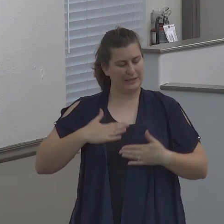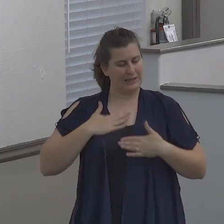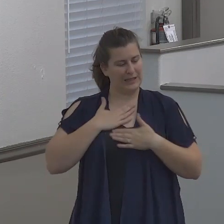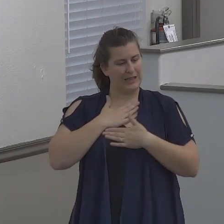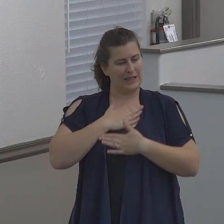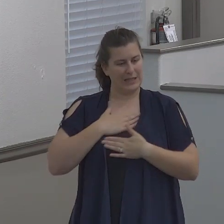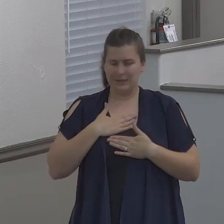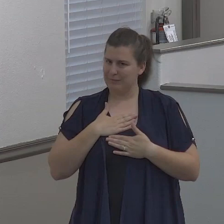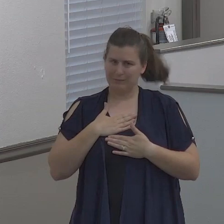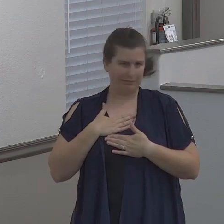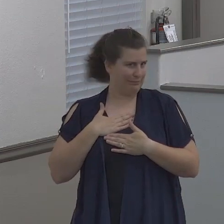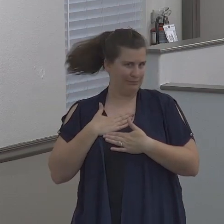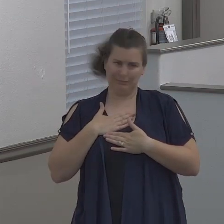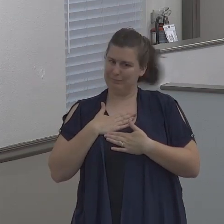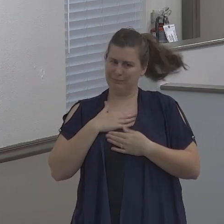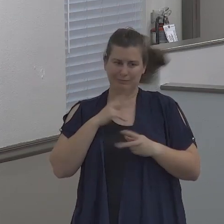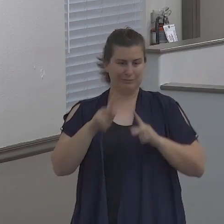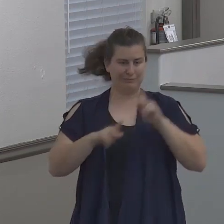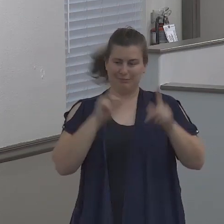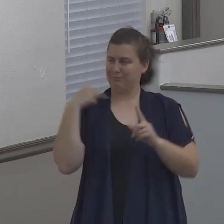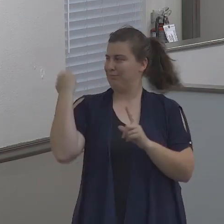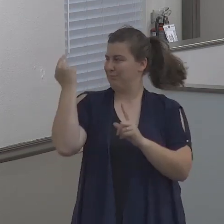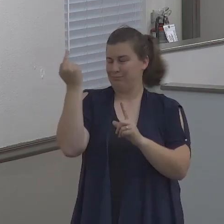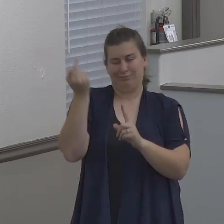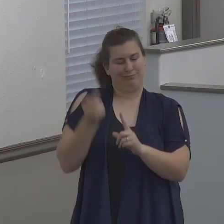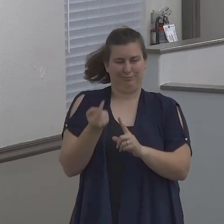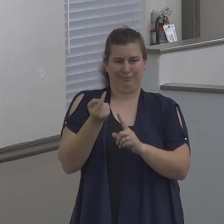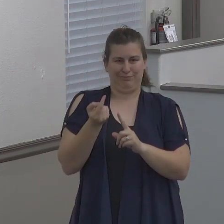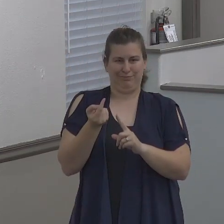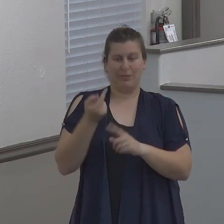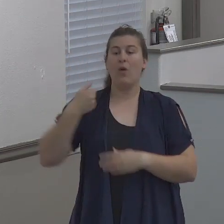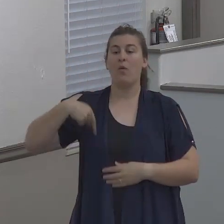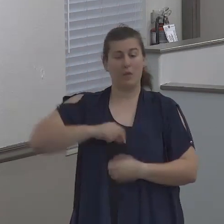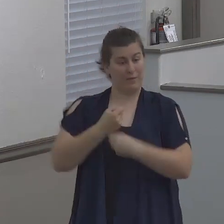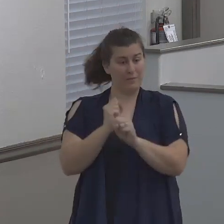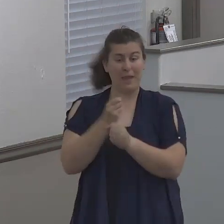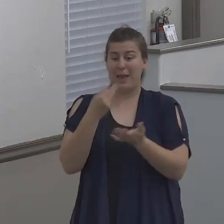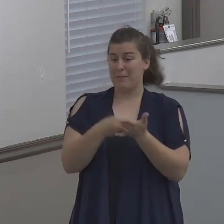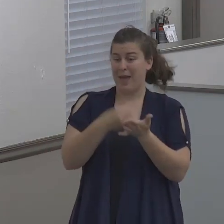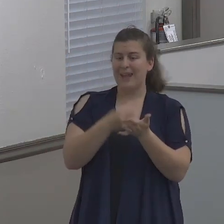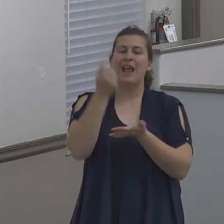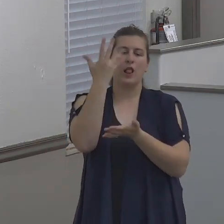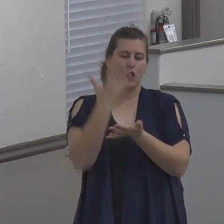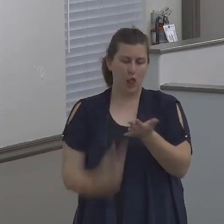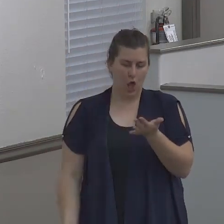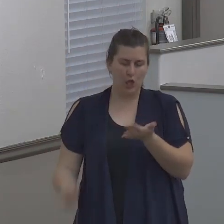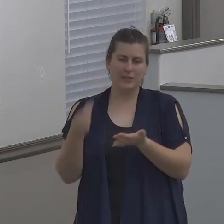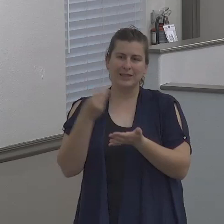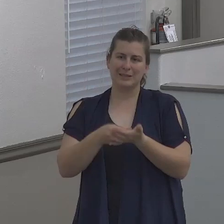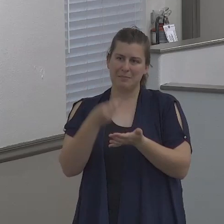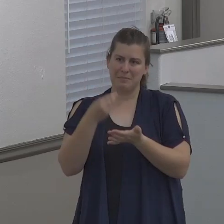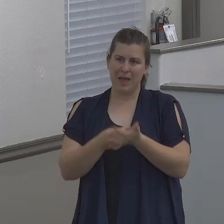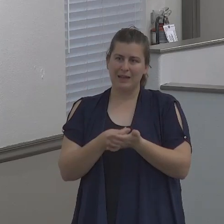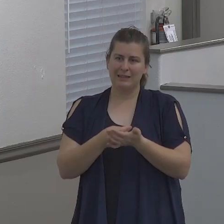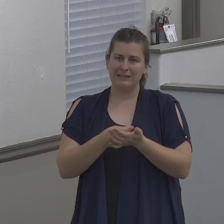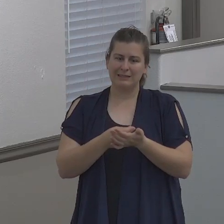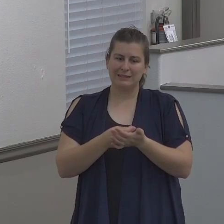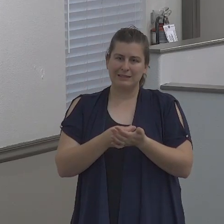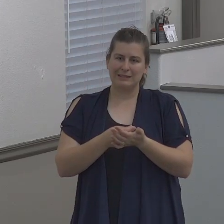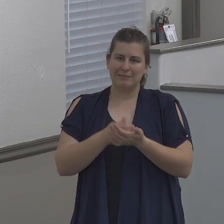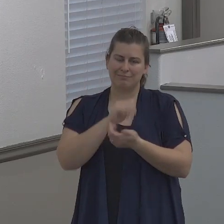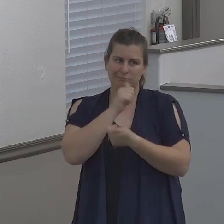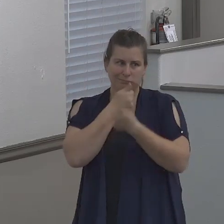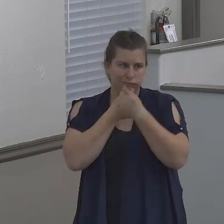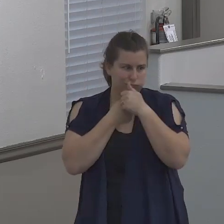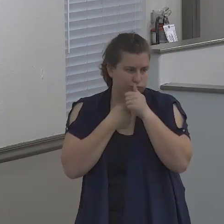and have been pleasing the displeasing customers ever since. We have made money and lost